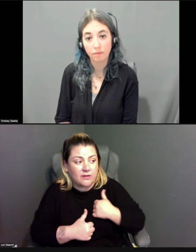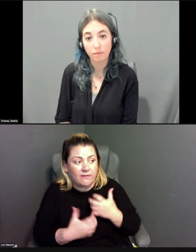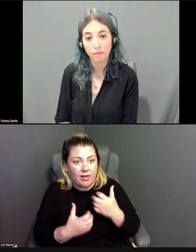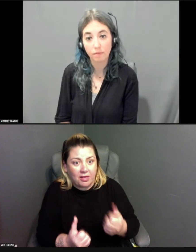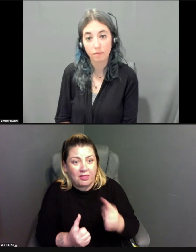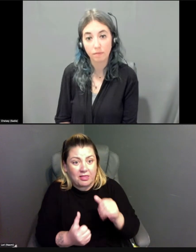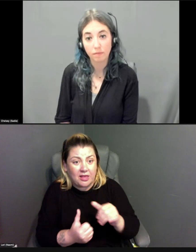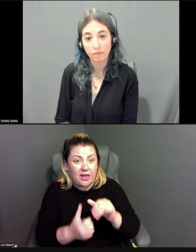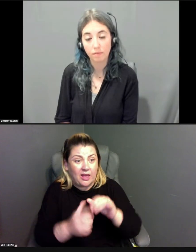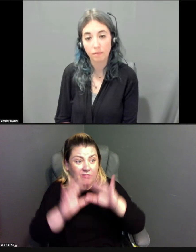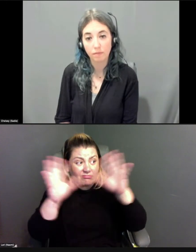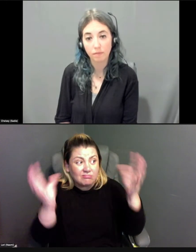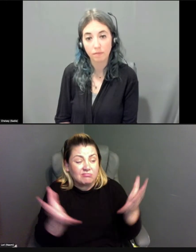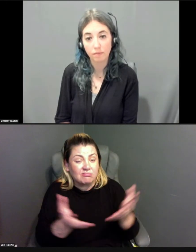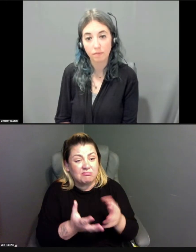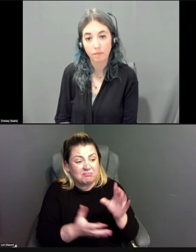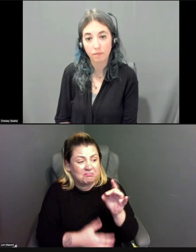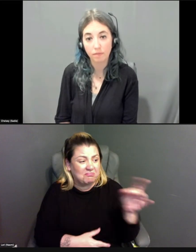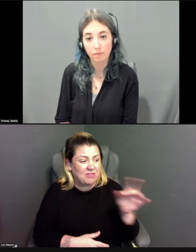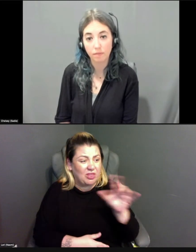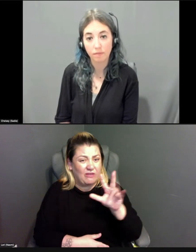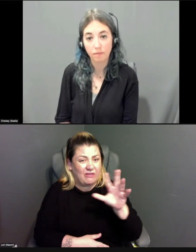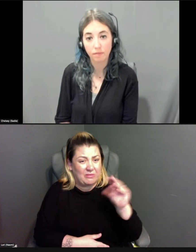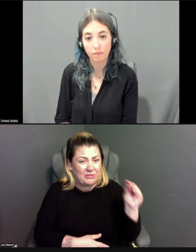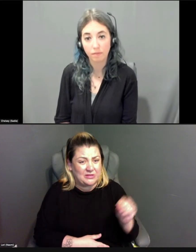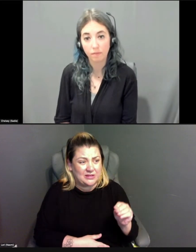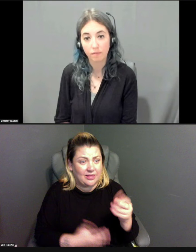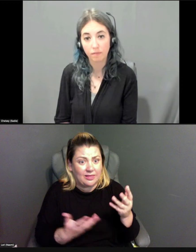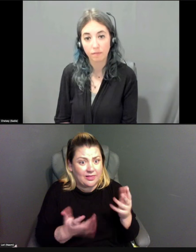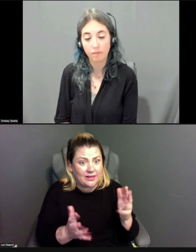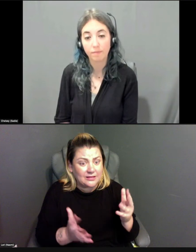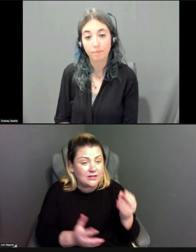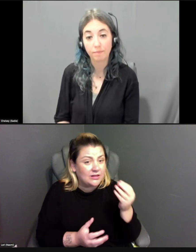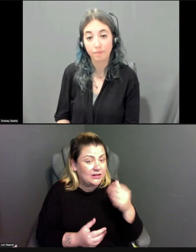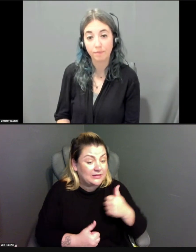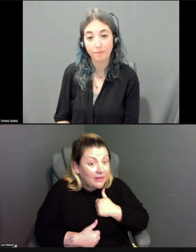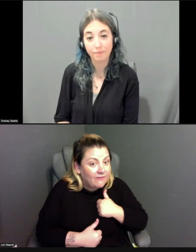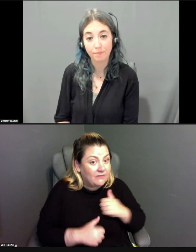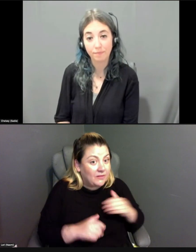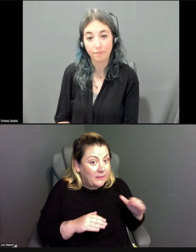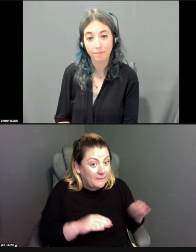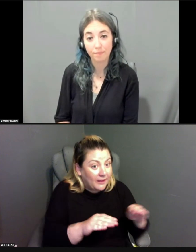But even more than that, within that, that's all personal behavior.